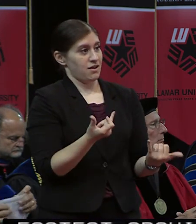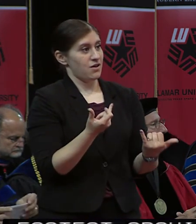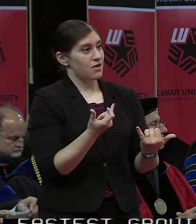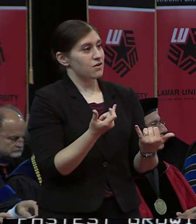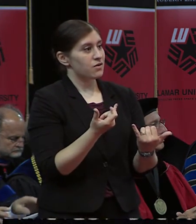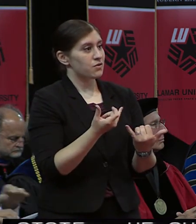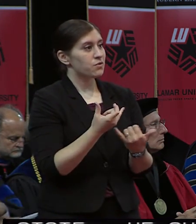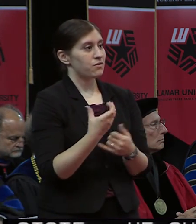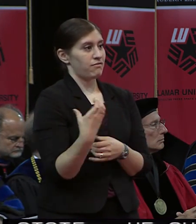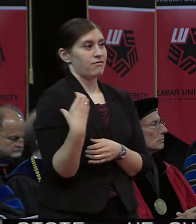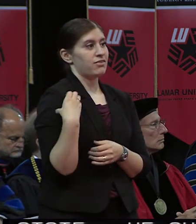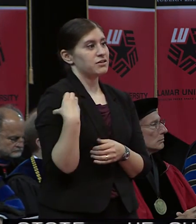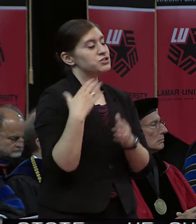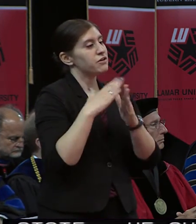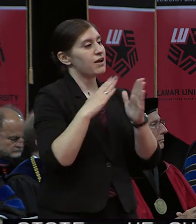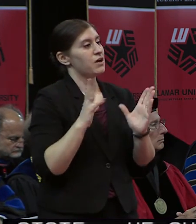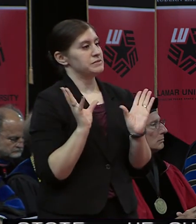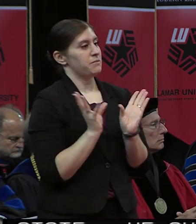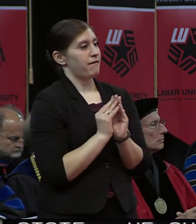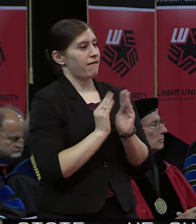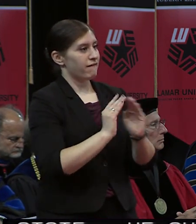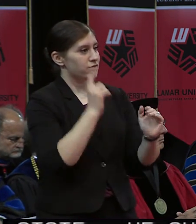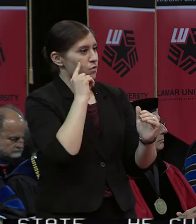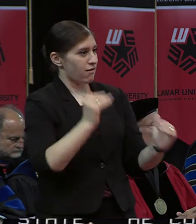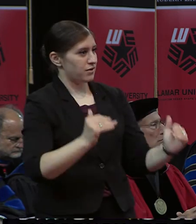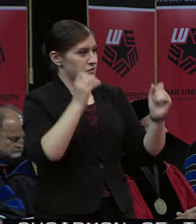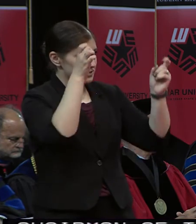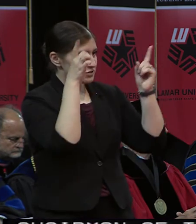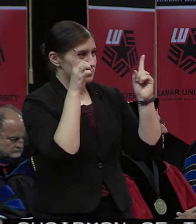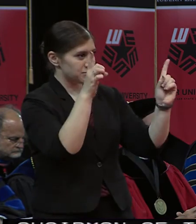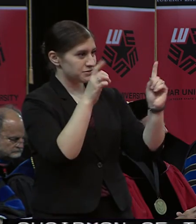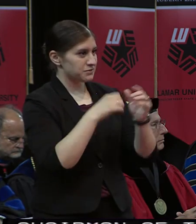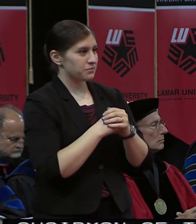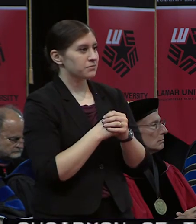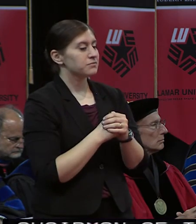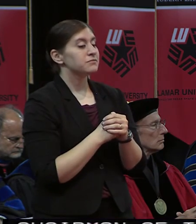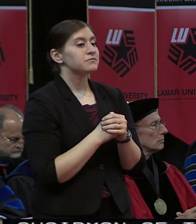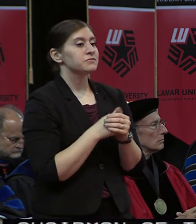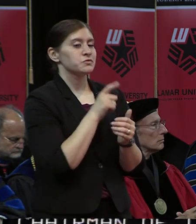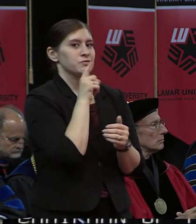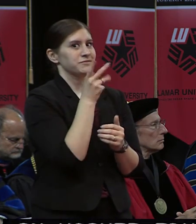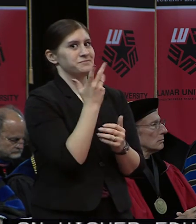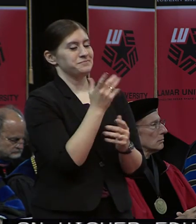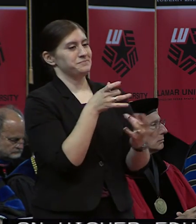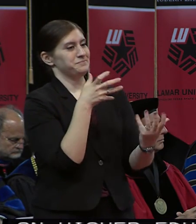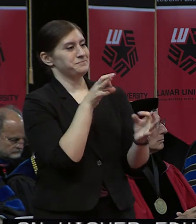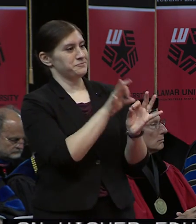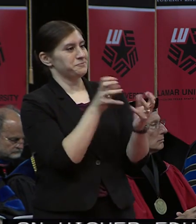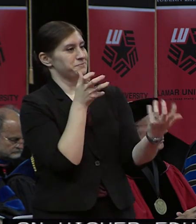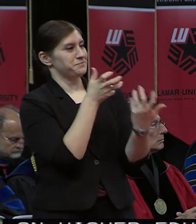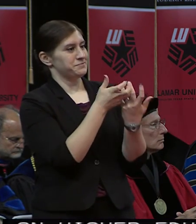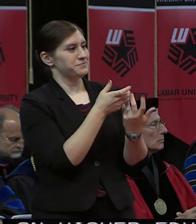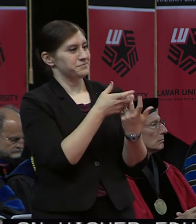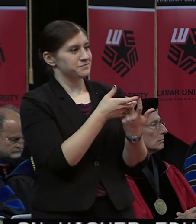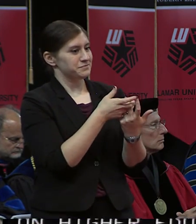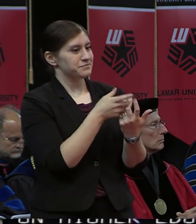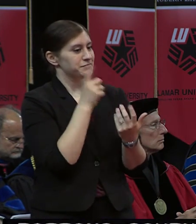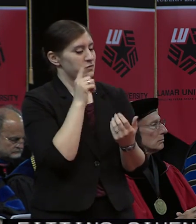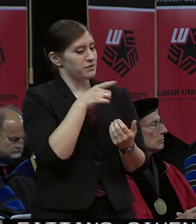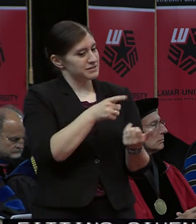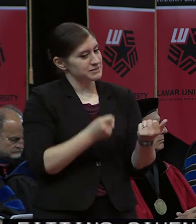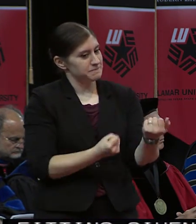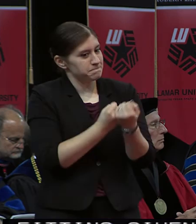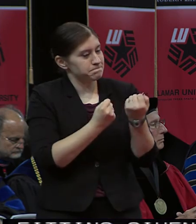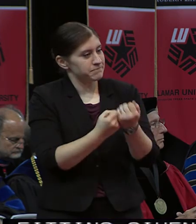as chairman of the House Committee on Higher Education, which is fitting, given his advocacy for